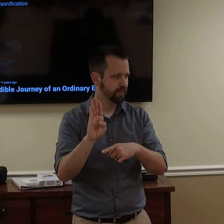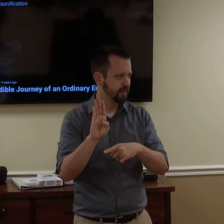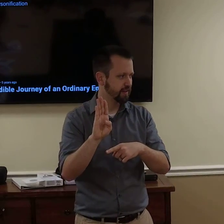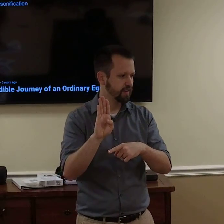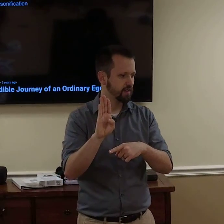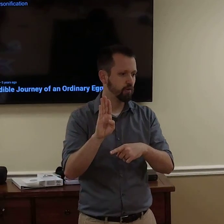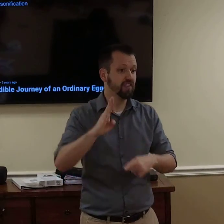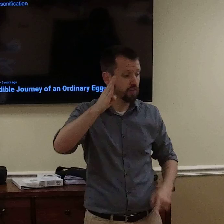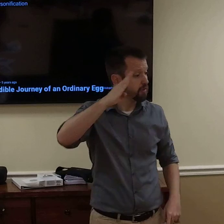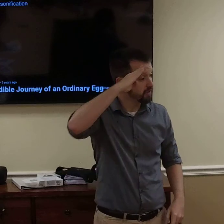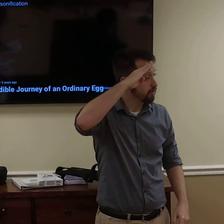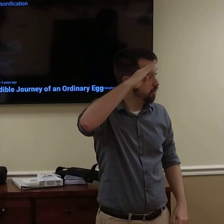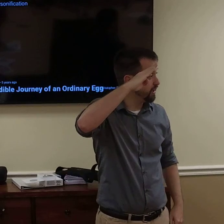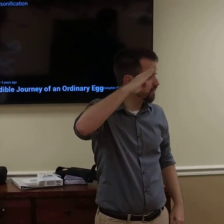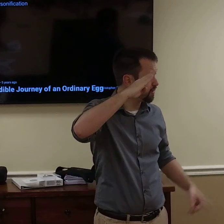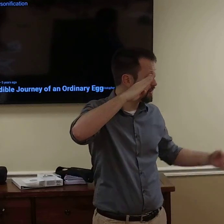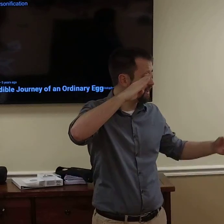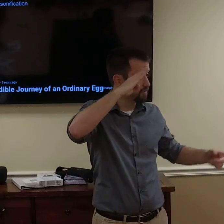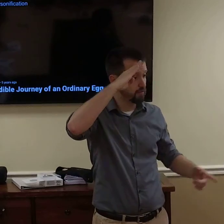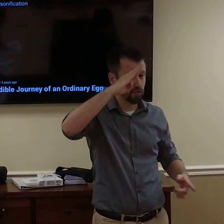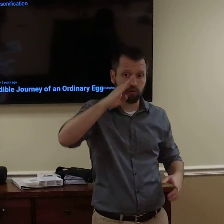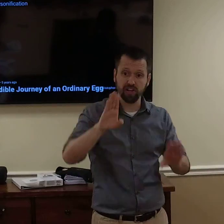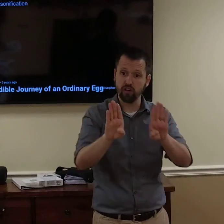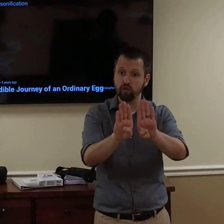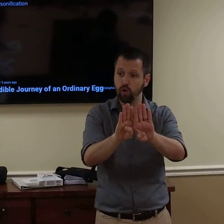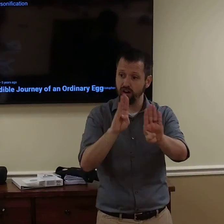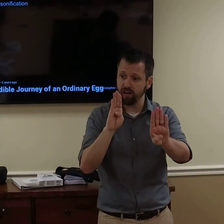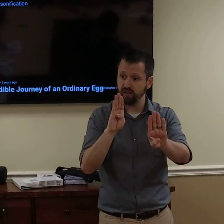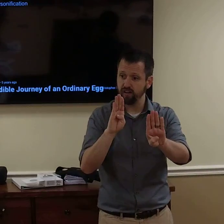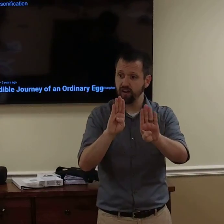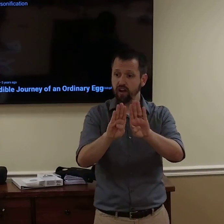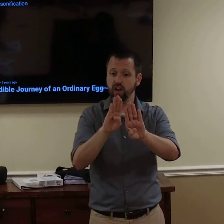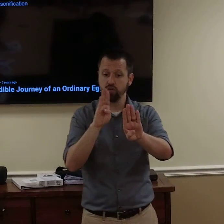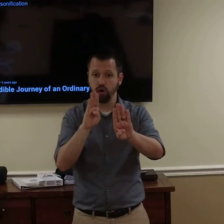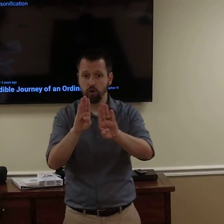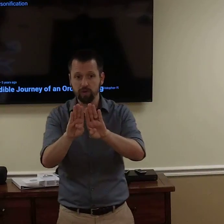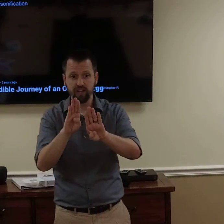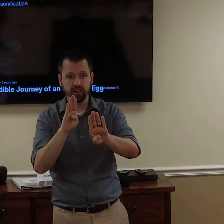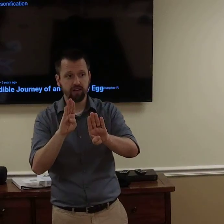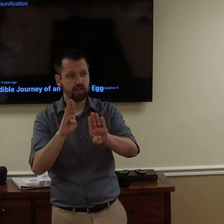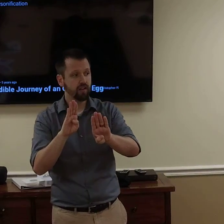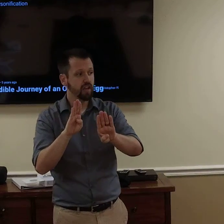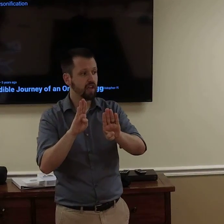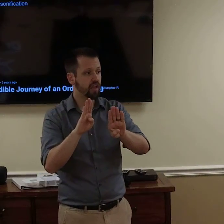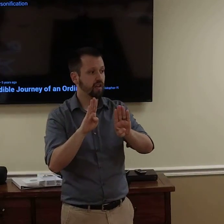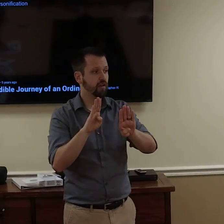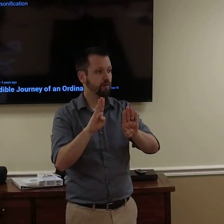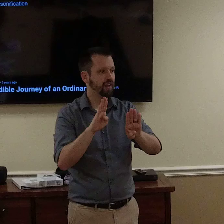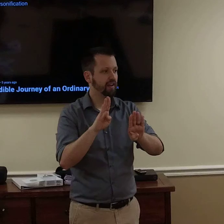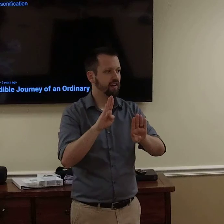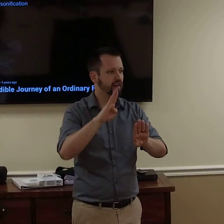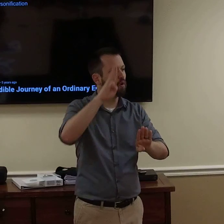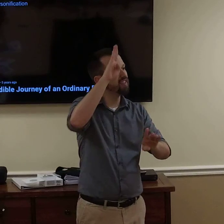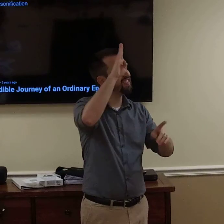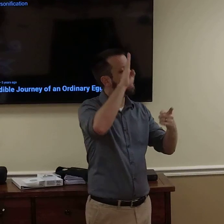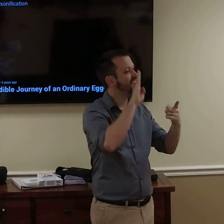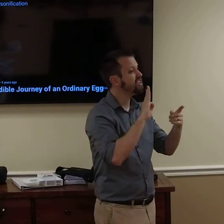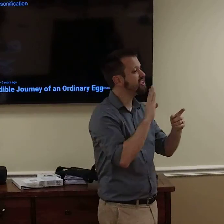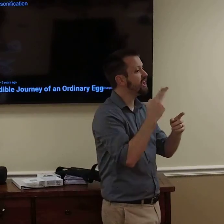Door. Someone's saluting. Let's start with that. Someone's saluting. A door opening. What? Well, it's the handshake